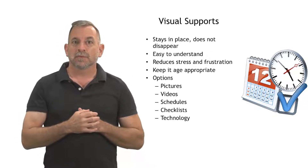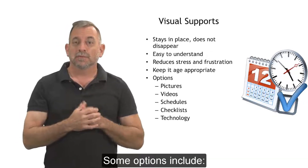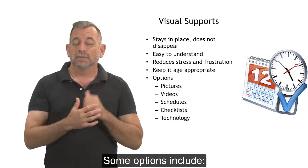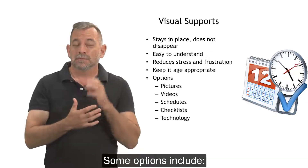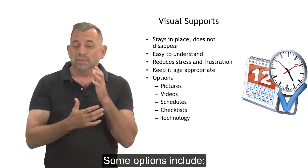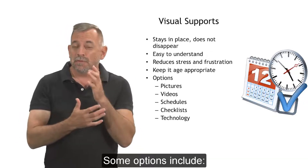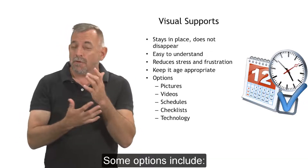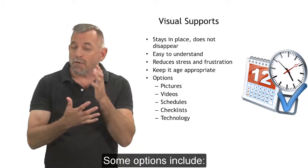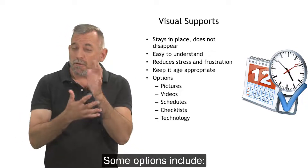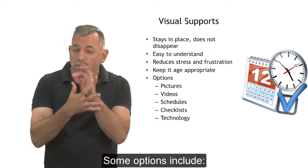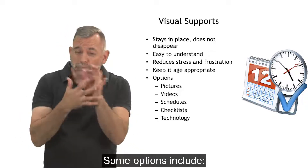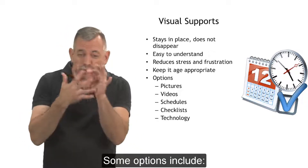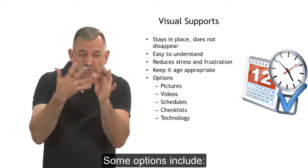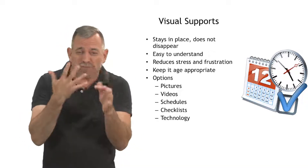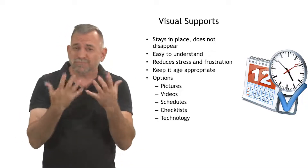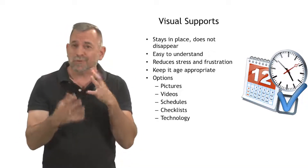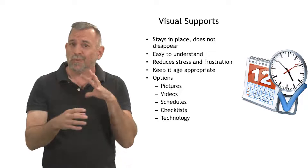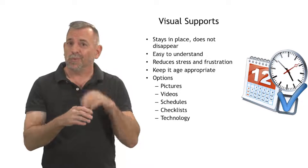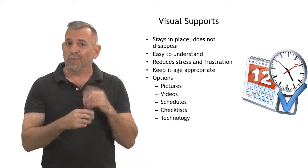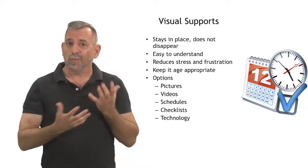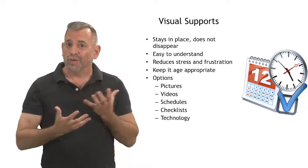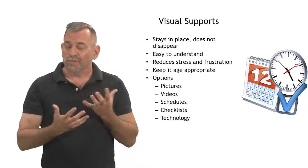Some options include